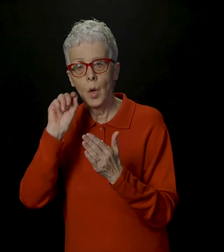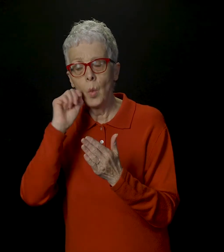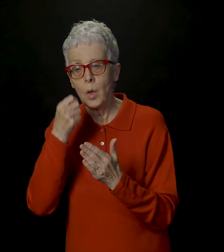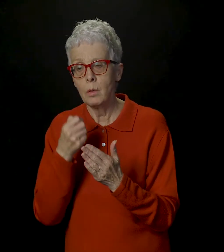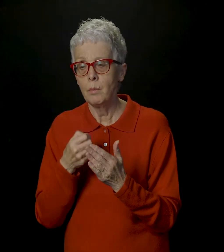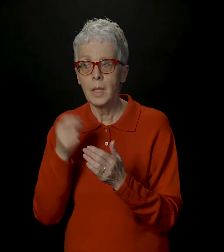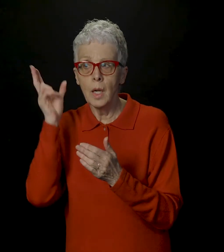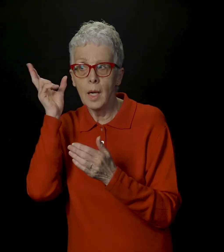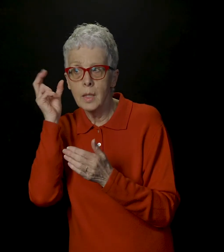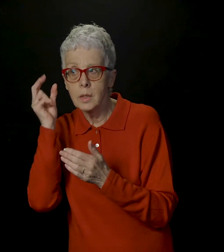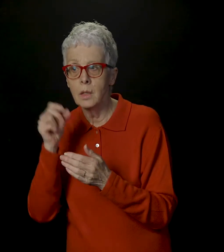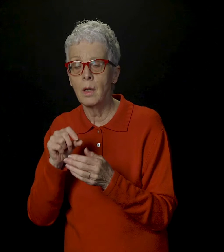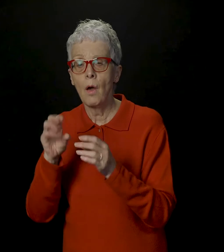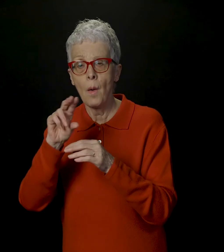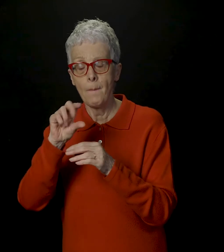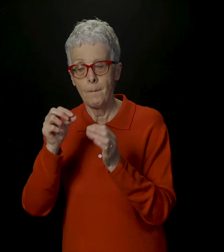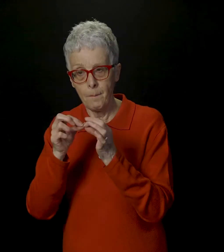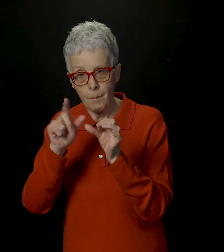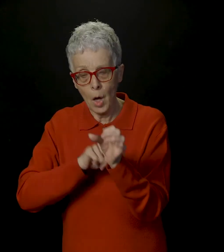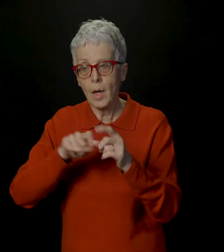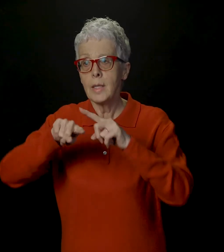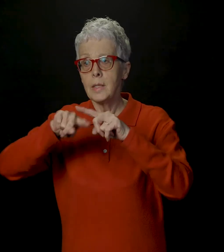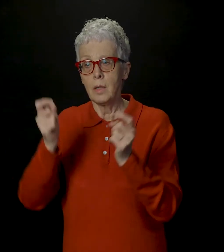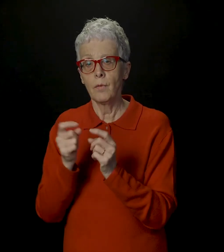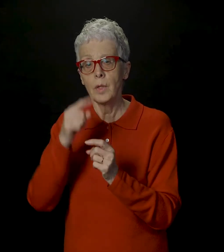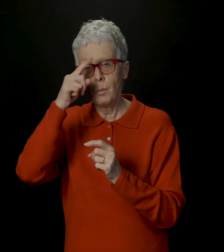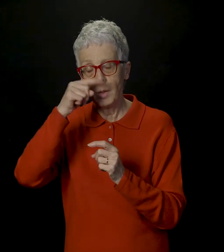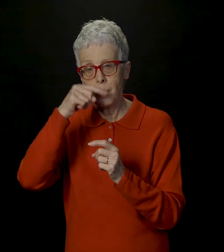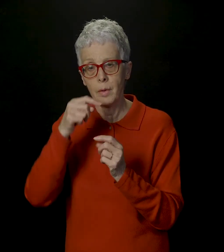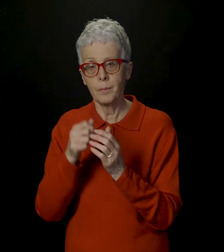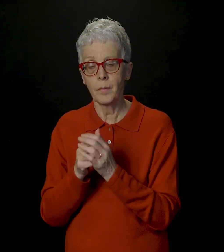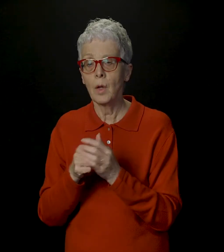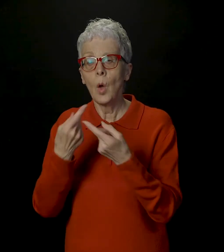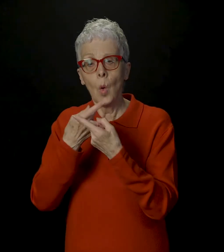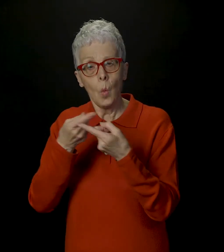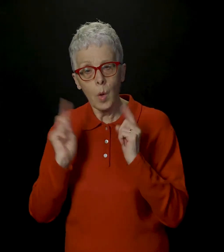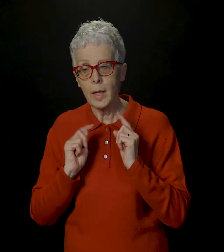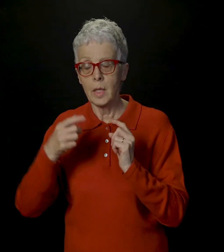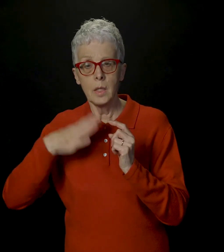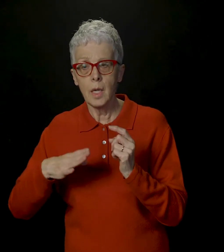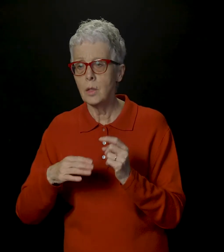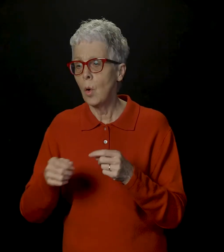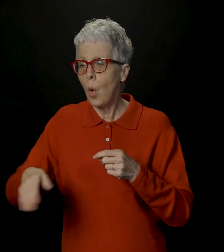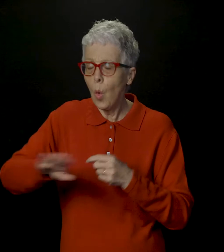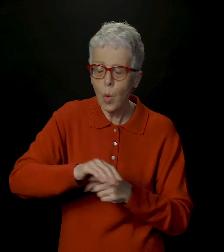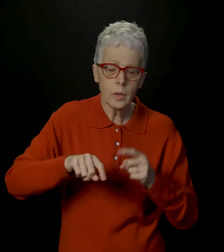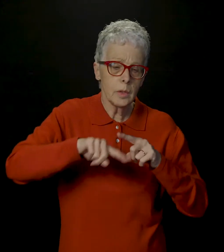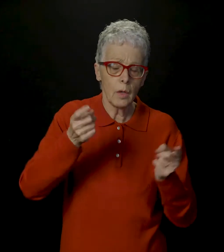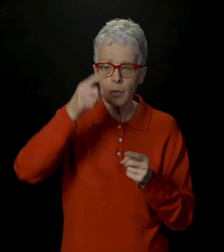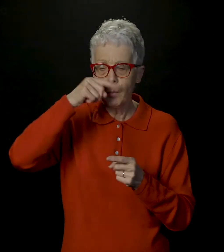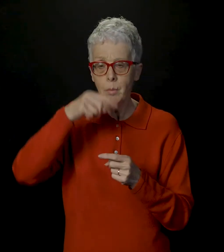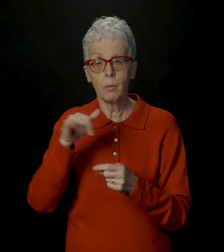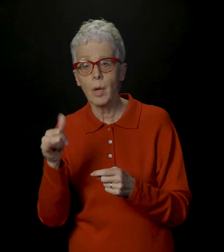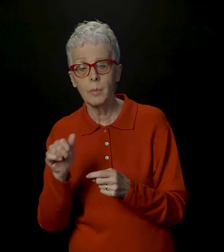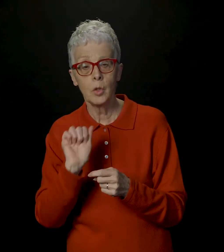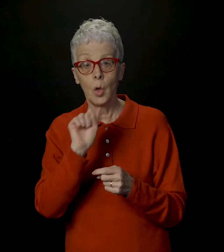By different people So we require People In the full spectrum Of life Whether you're Someone that's at home Maybe with